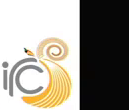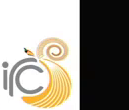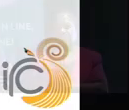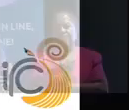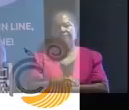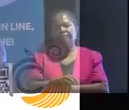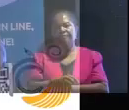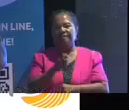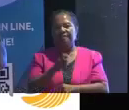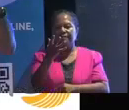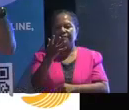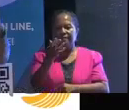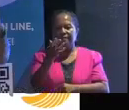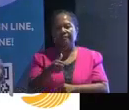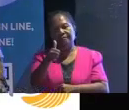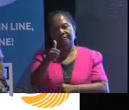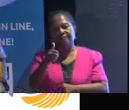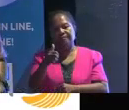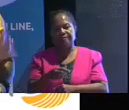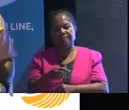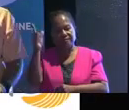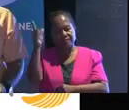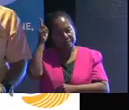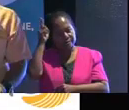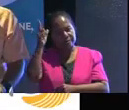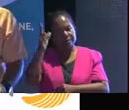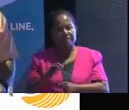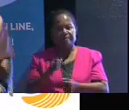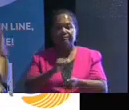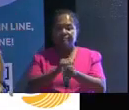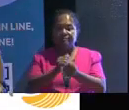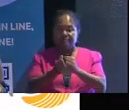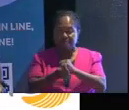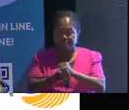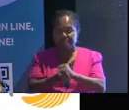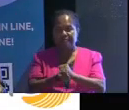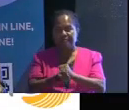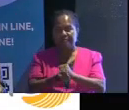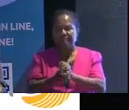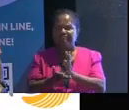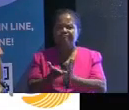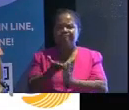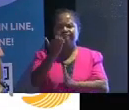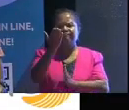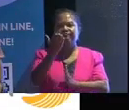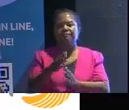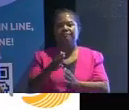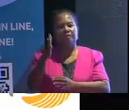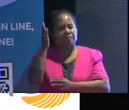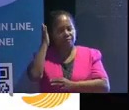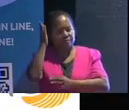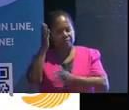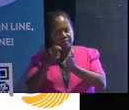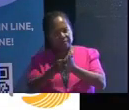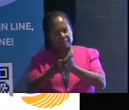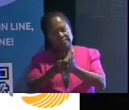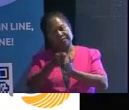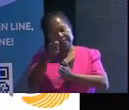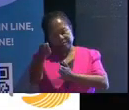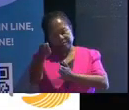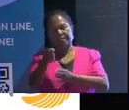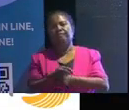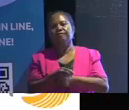your company is rising to another level, you will be giving school fee allowance to your